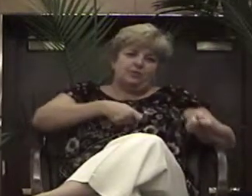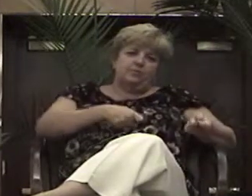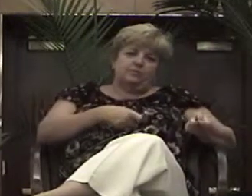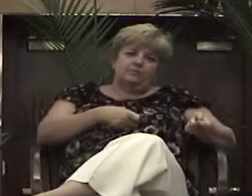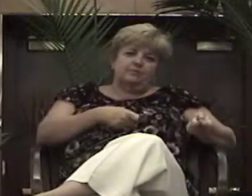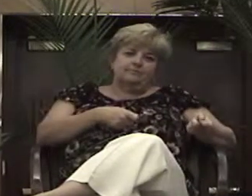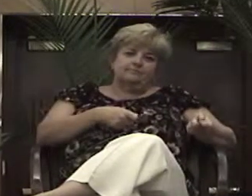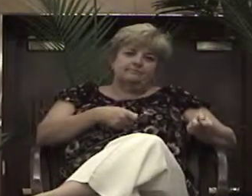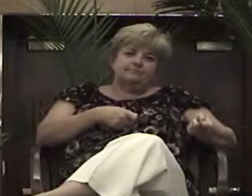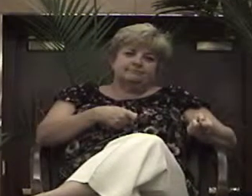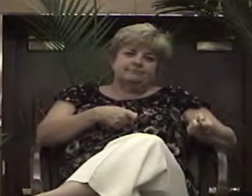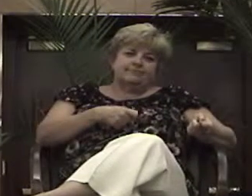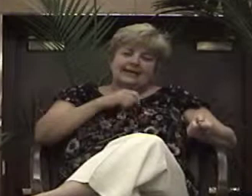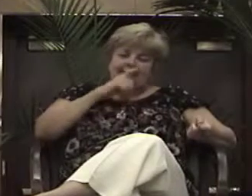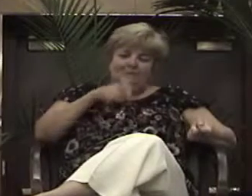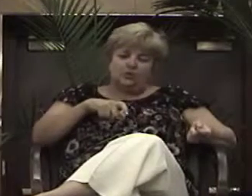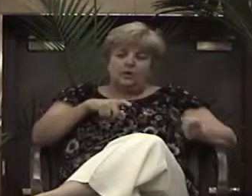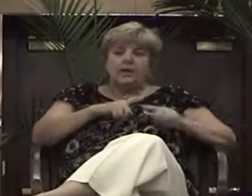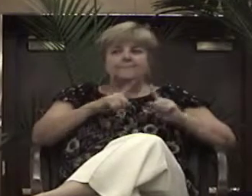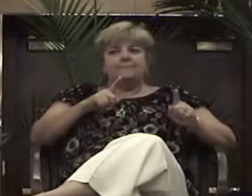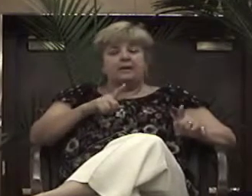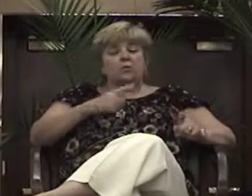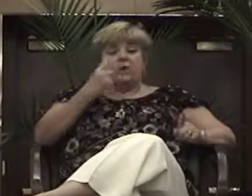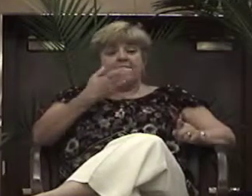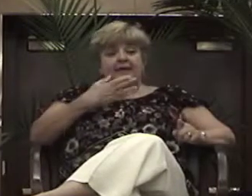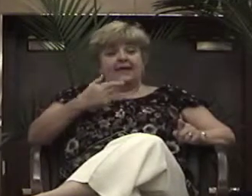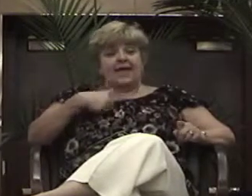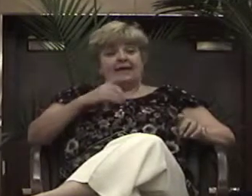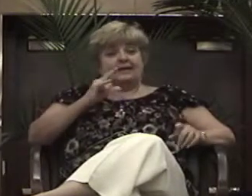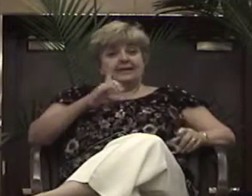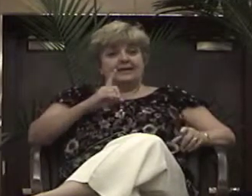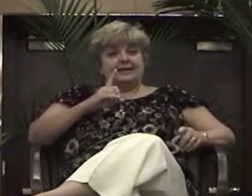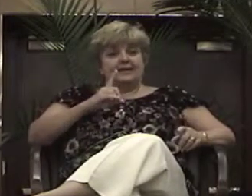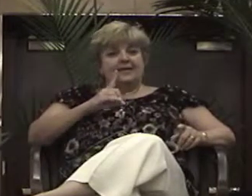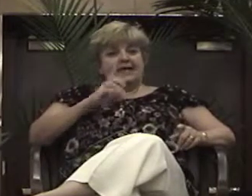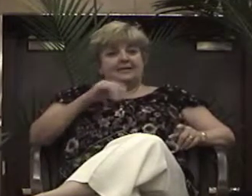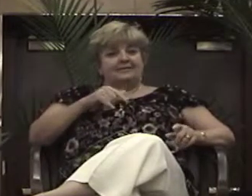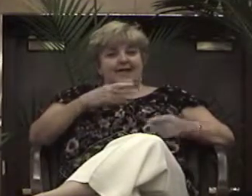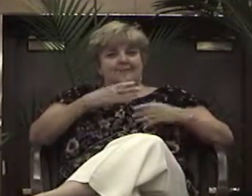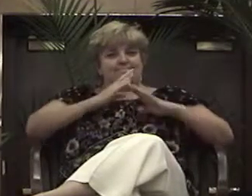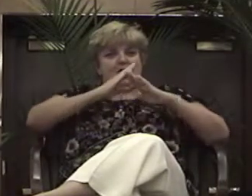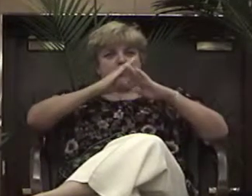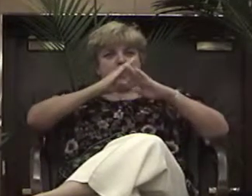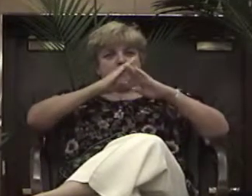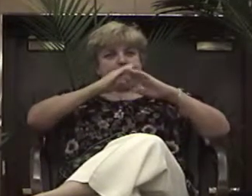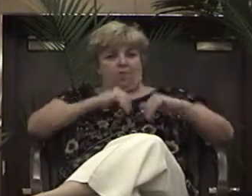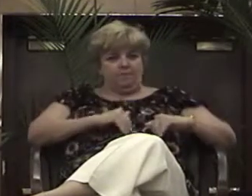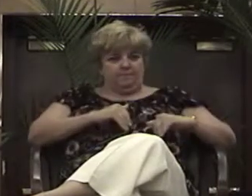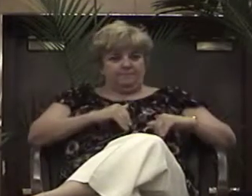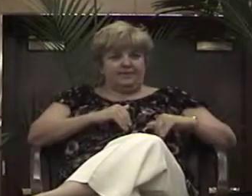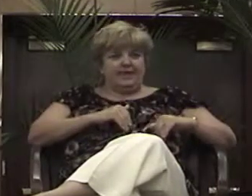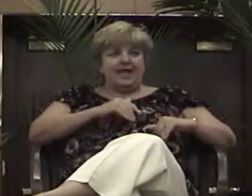them. But the one thing I did was I broke down a barrier. Her and that family became a friend of mine.